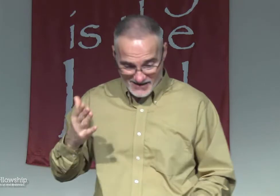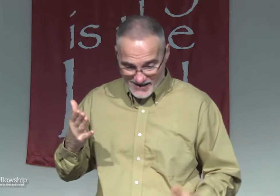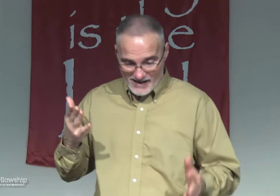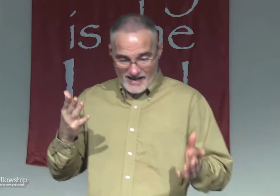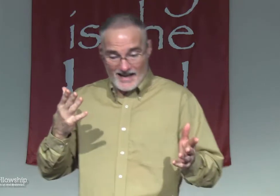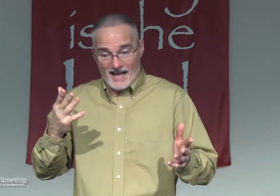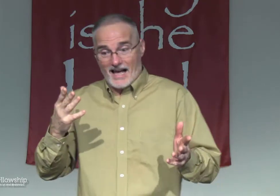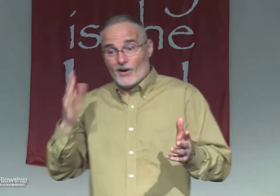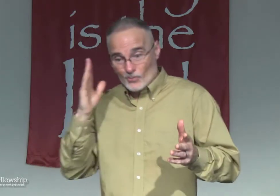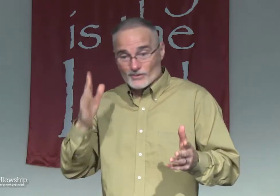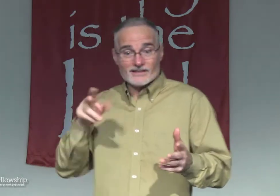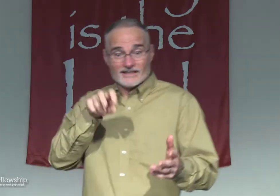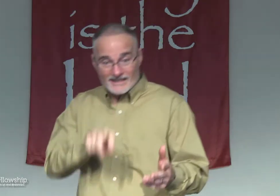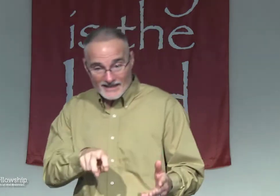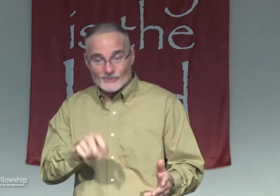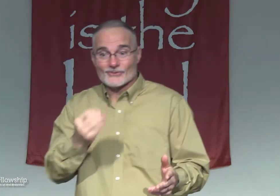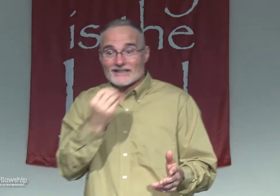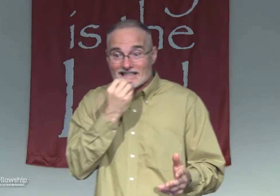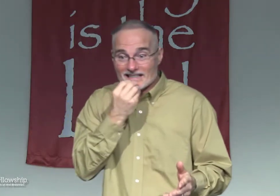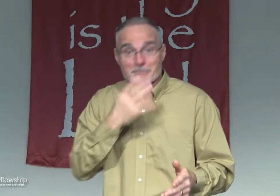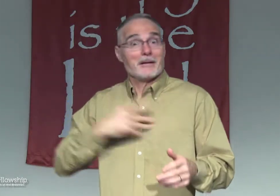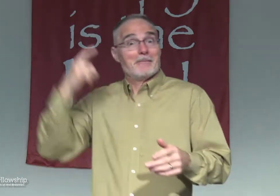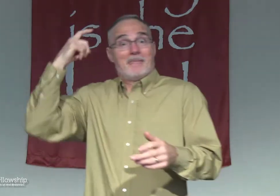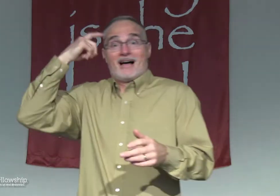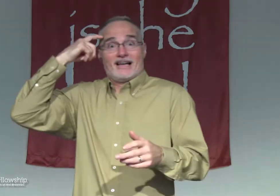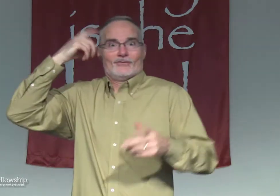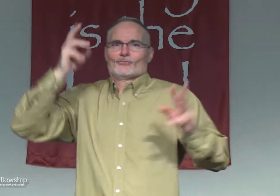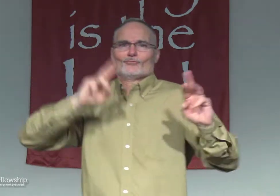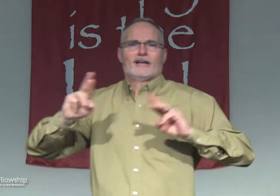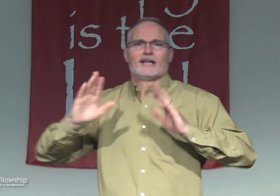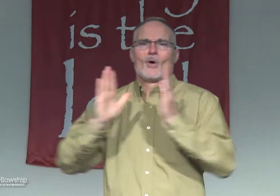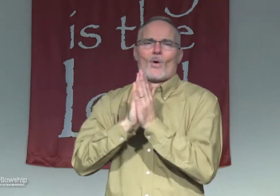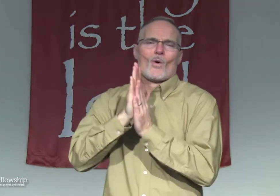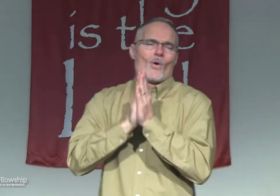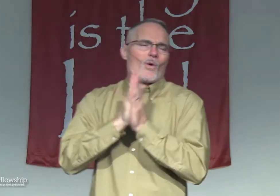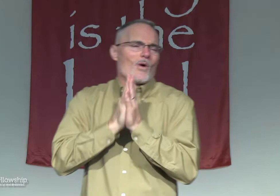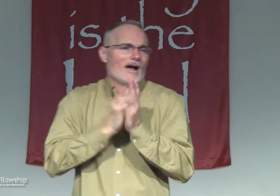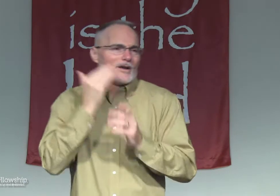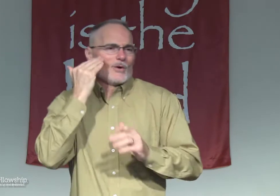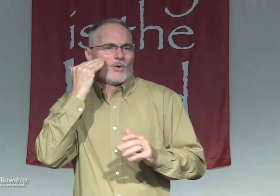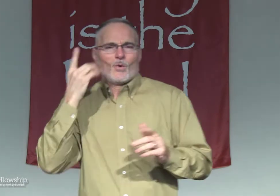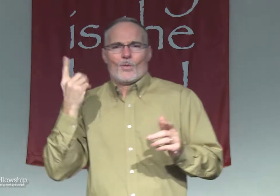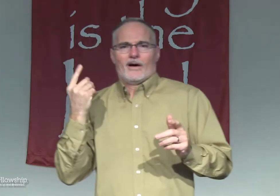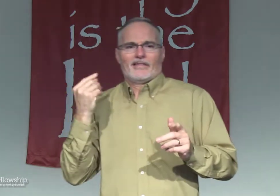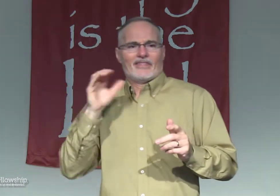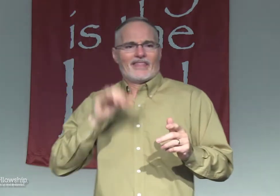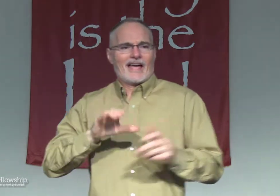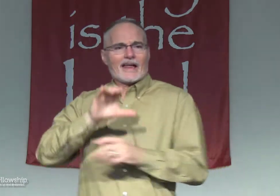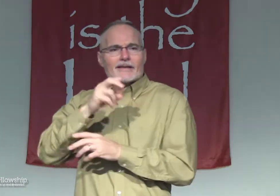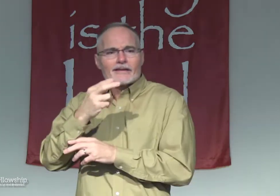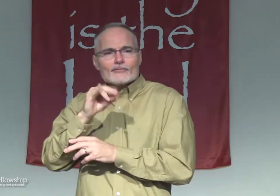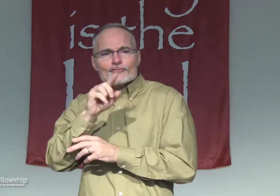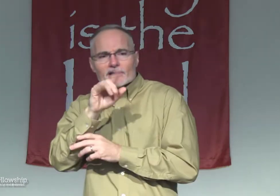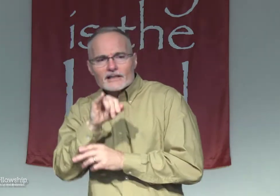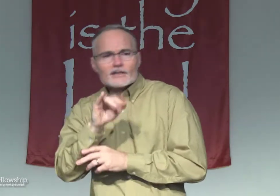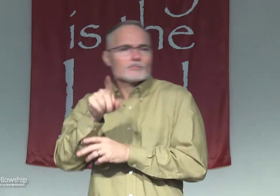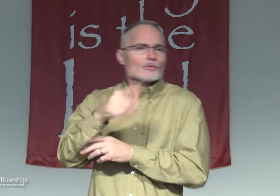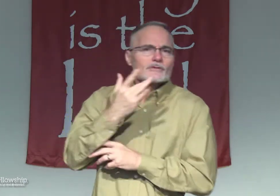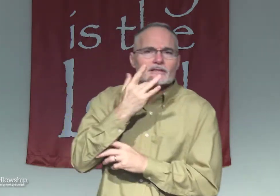eating. I mean, I'd sit down to eat and my mind was ready to enjoy a meal, right? I knew